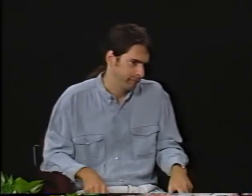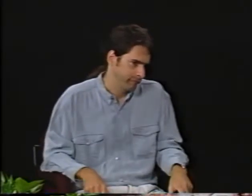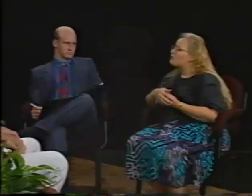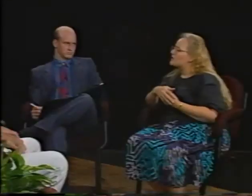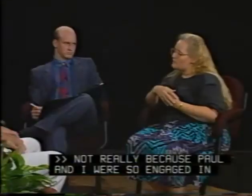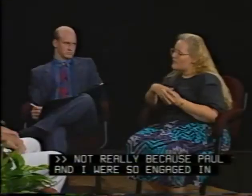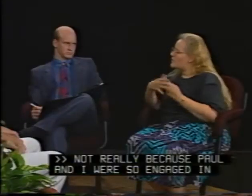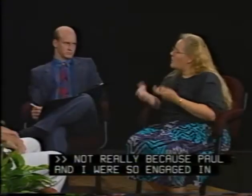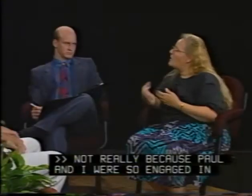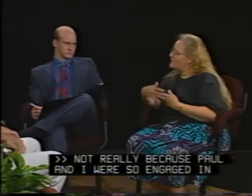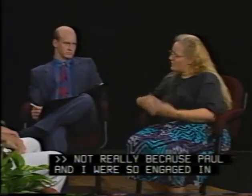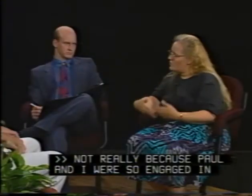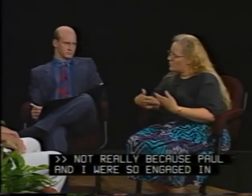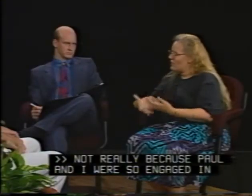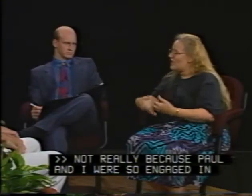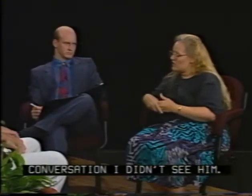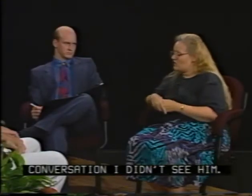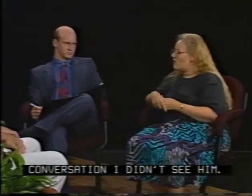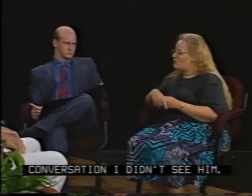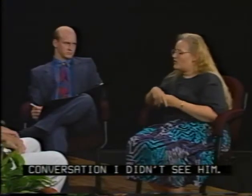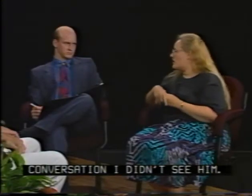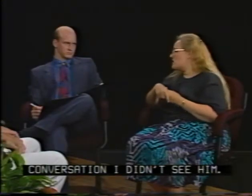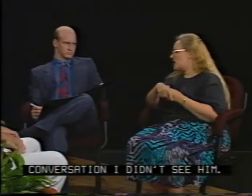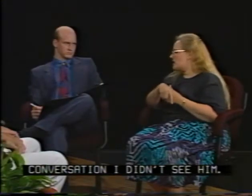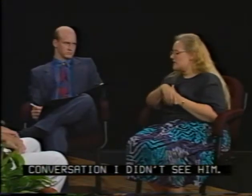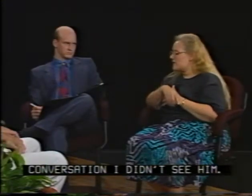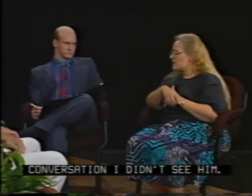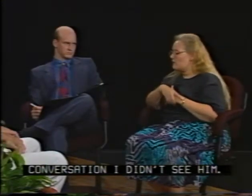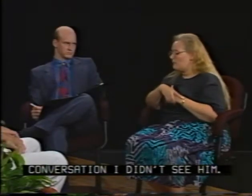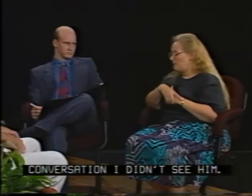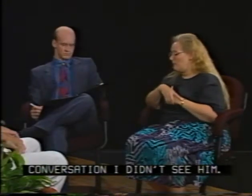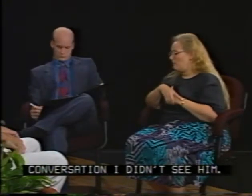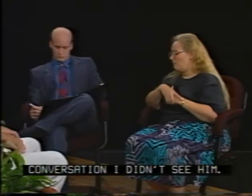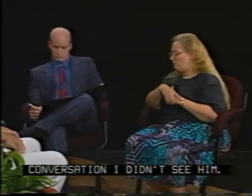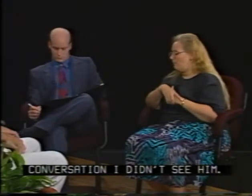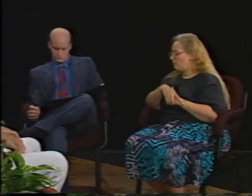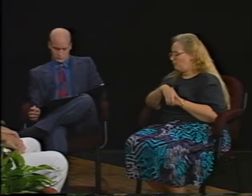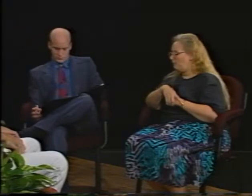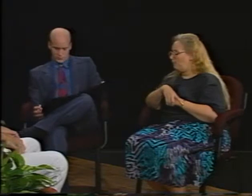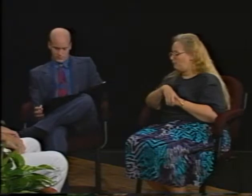Not really, because Paul and I were so engaged in conversation, I didn't see him.